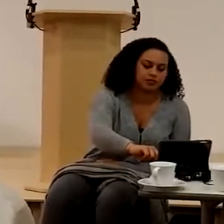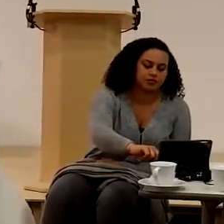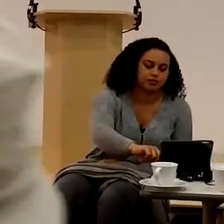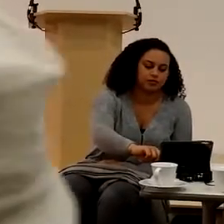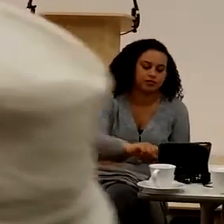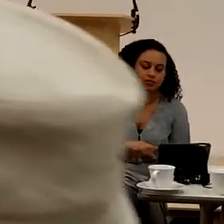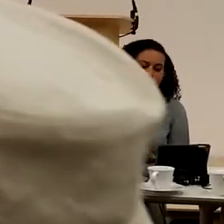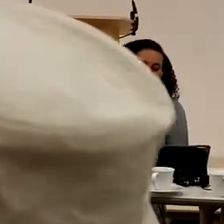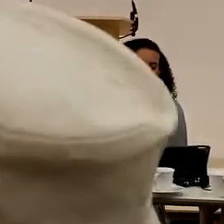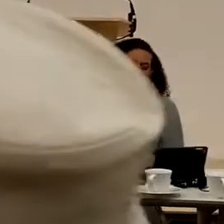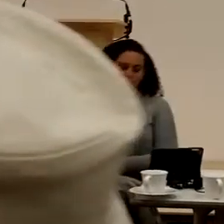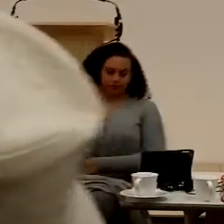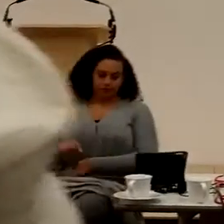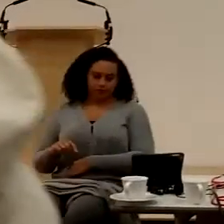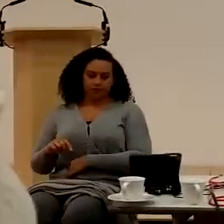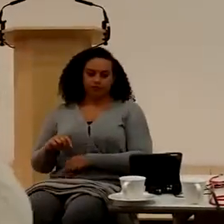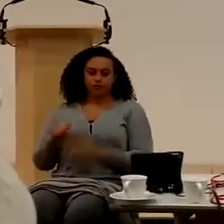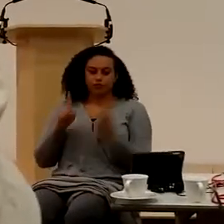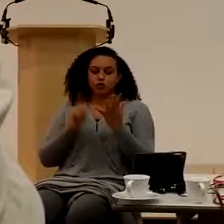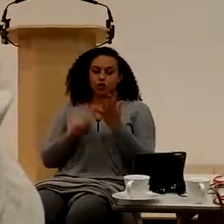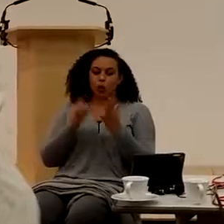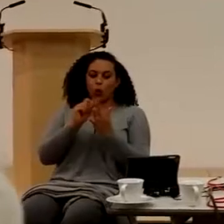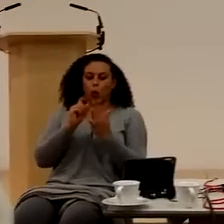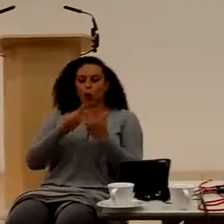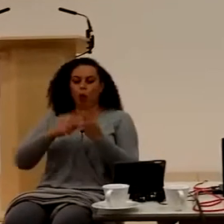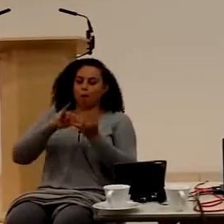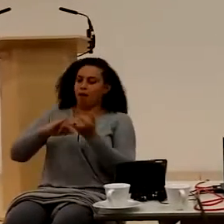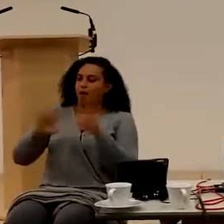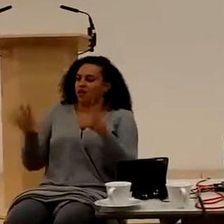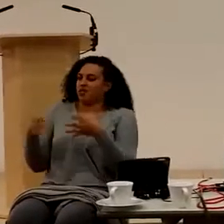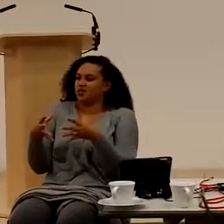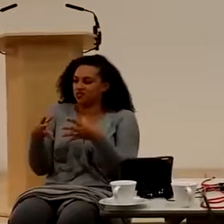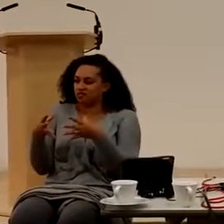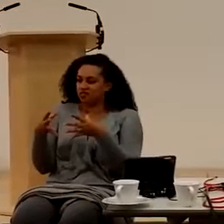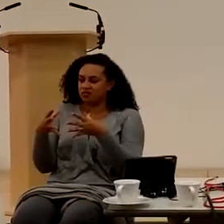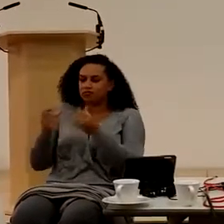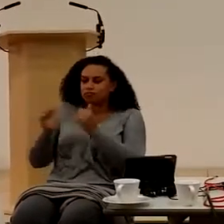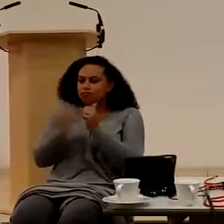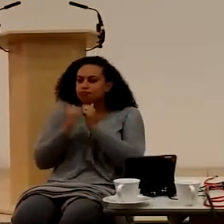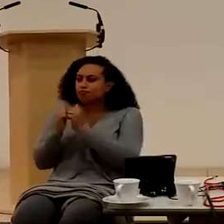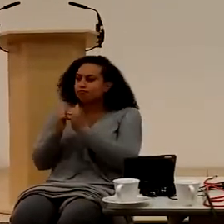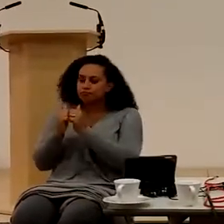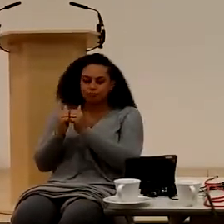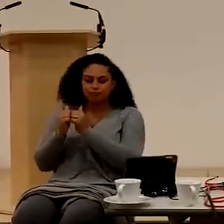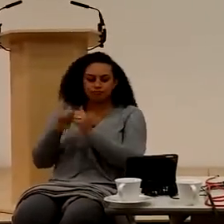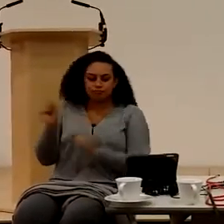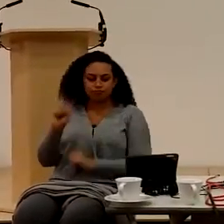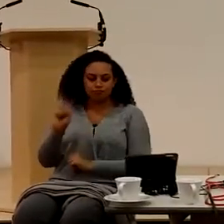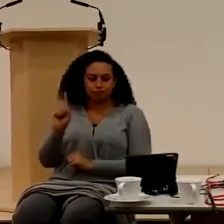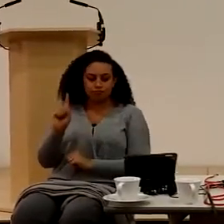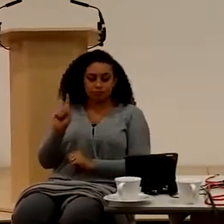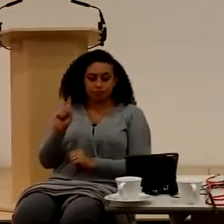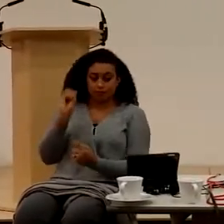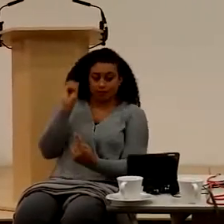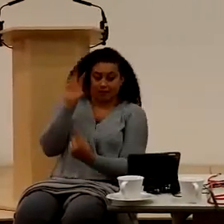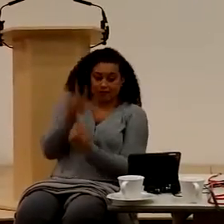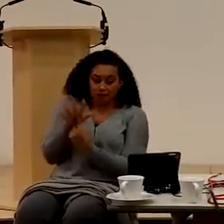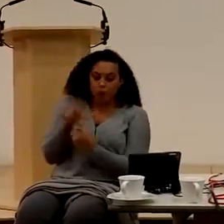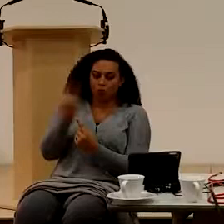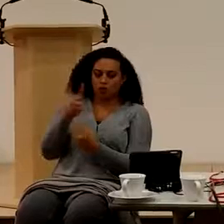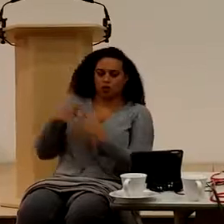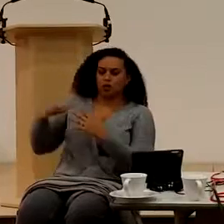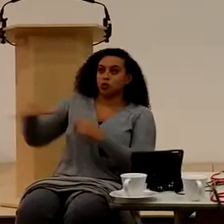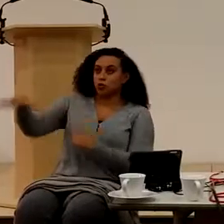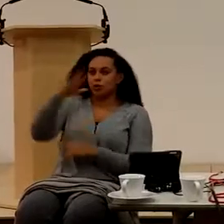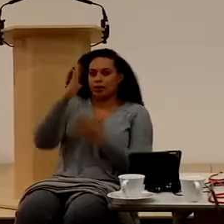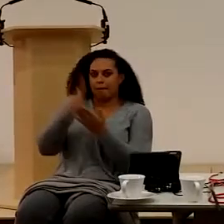leaves out, in my opinion, a viable aim. Surely, it is